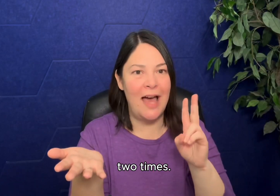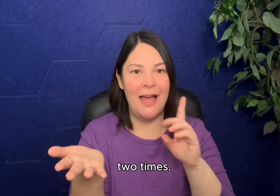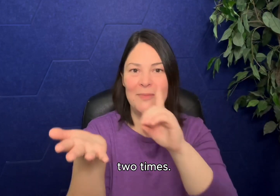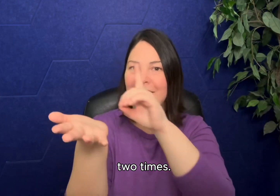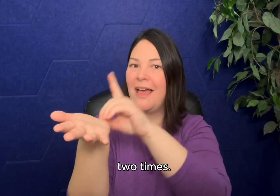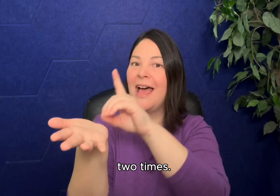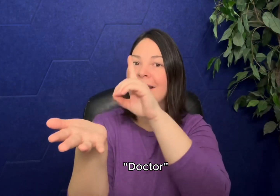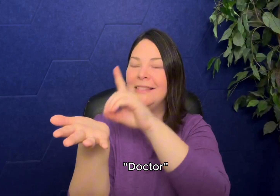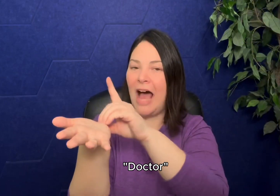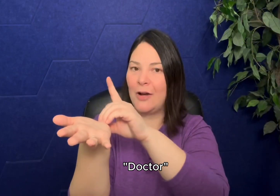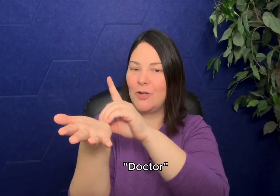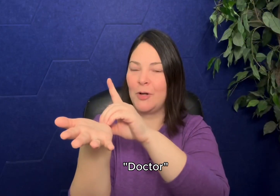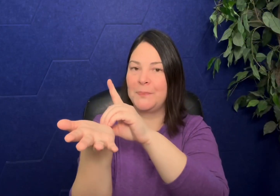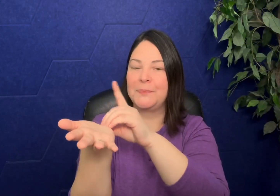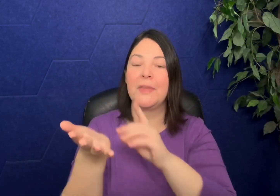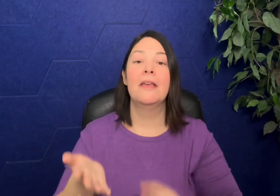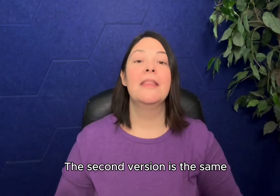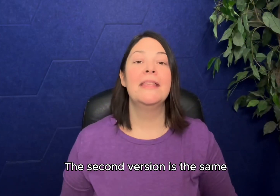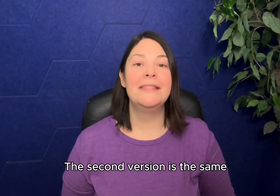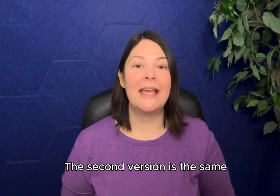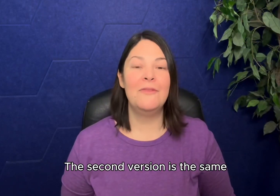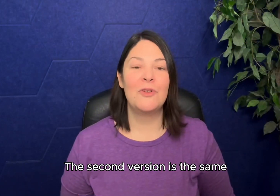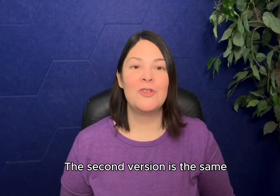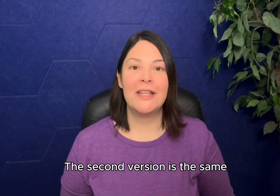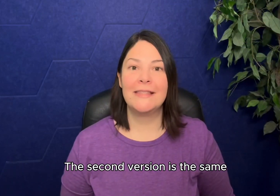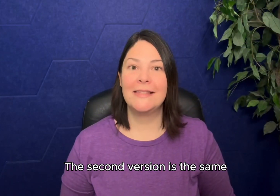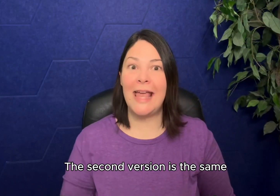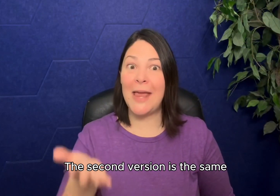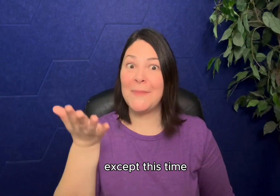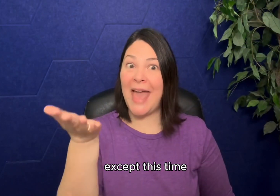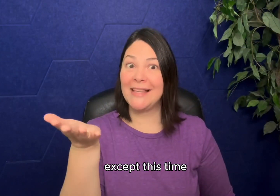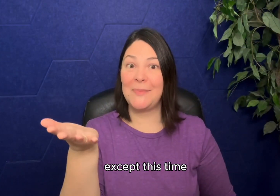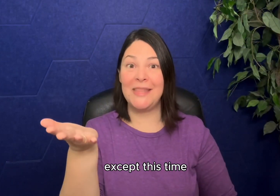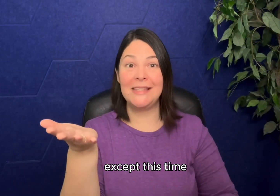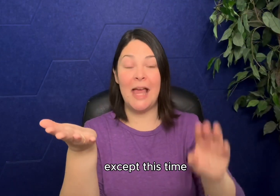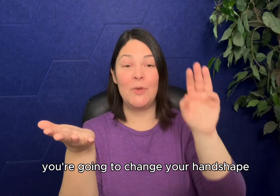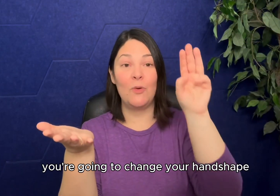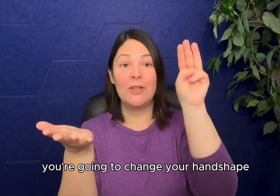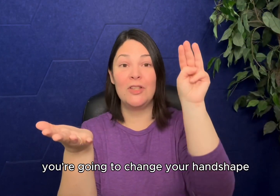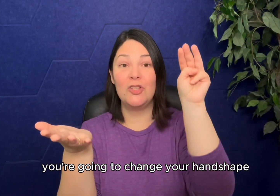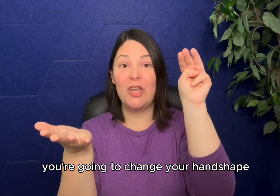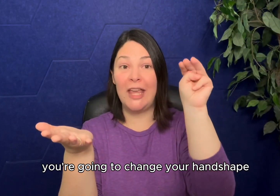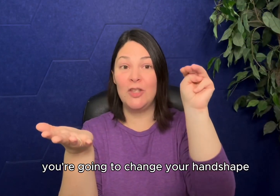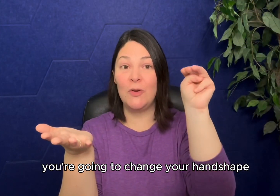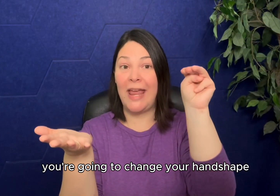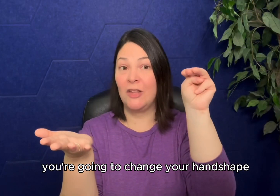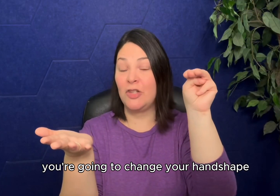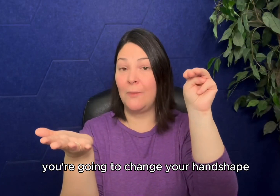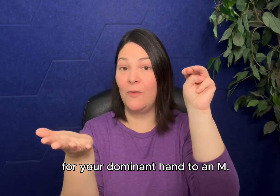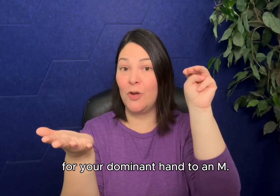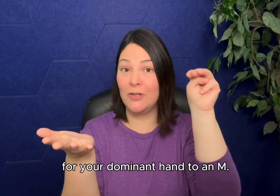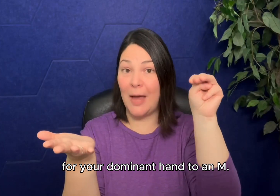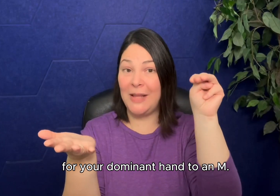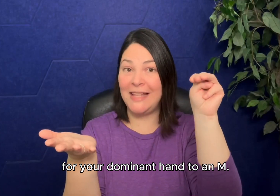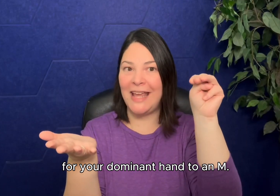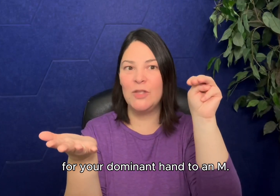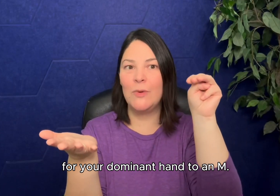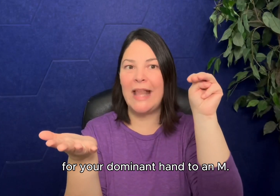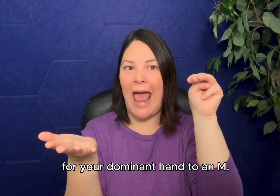times, doctor. The second version is the same, except this time you're going to change your hand shape for your dominant hand to an